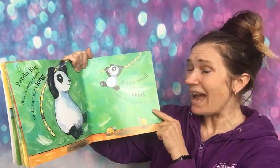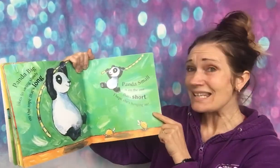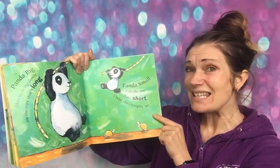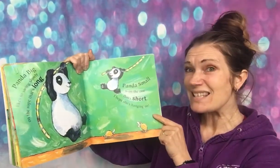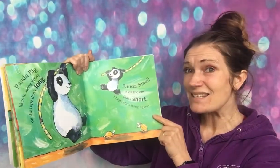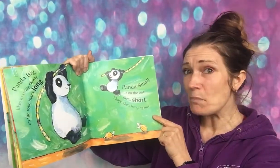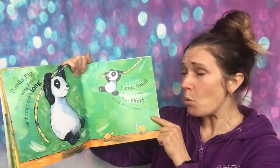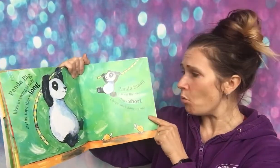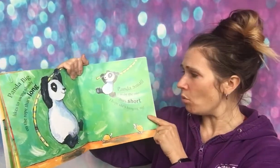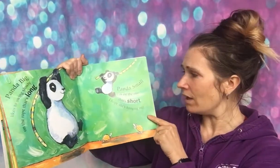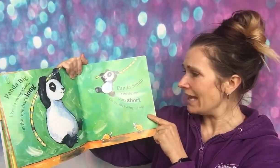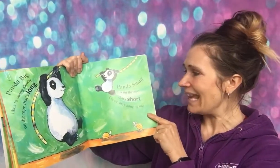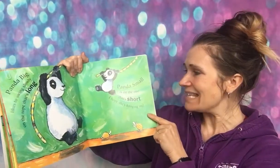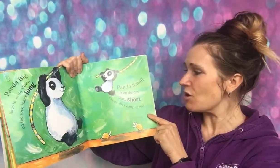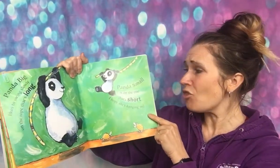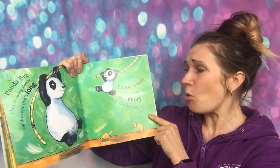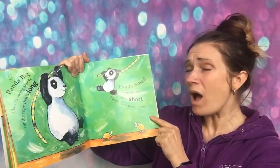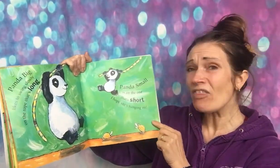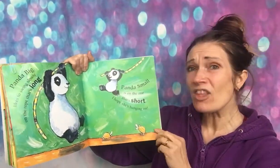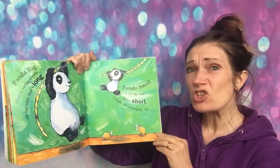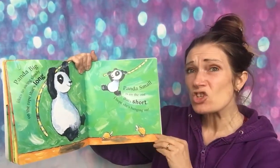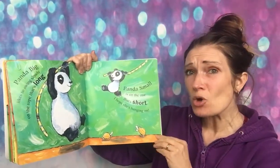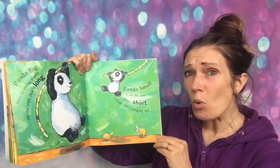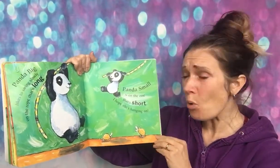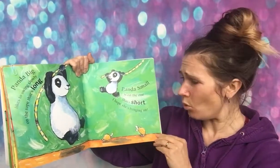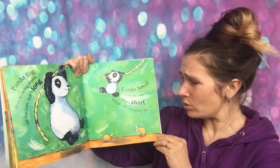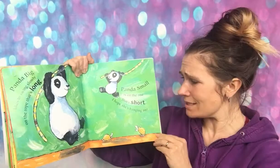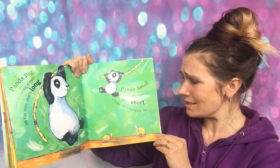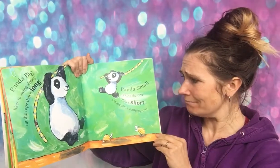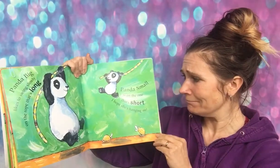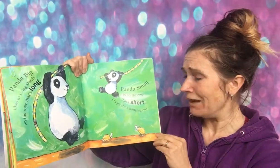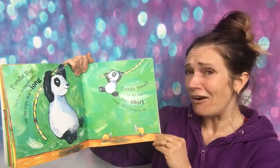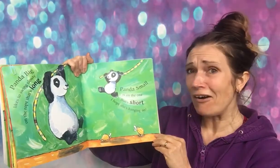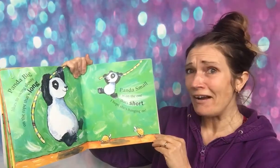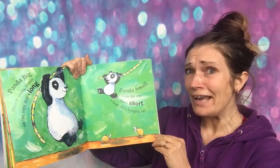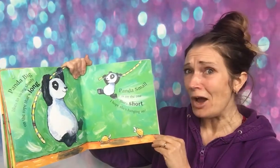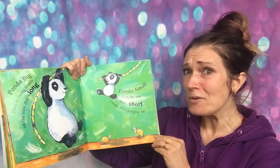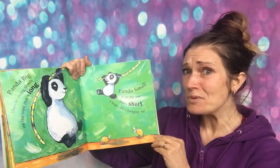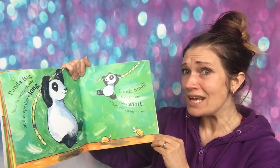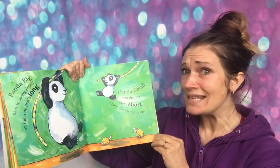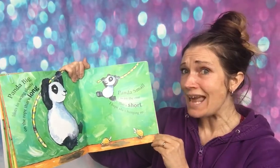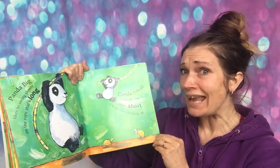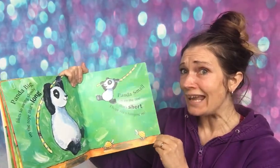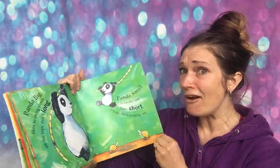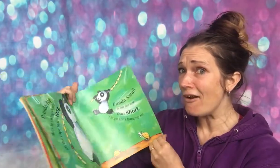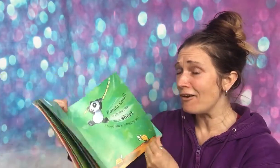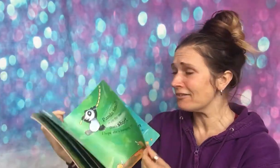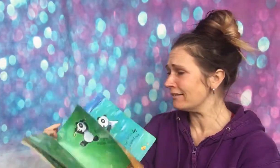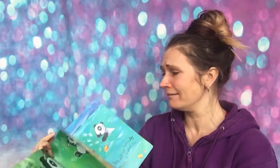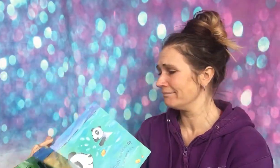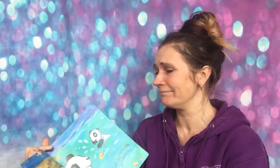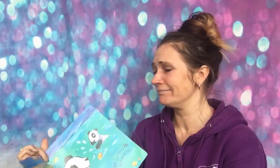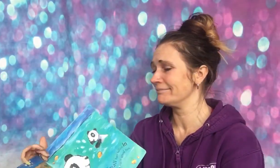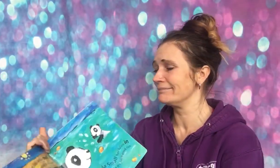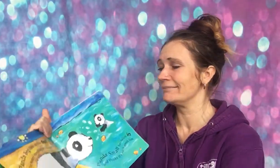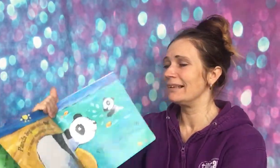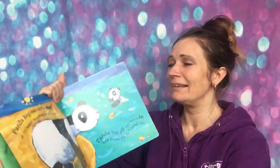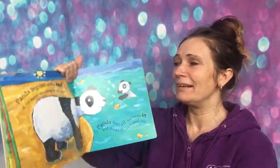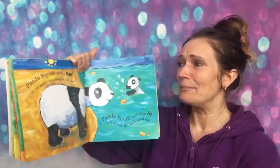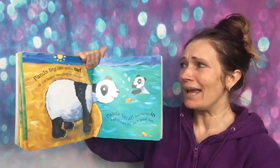Panda Small is on the one that's short. I hope she's hanging on.